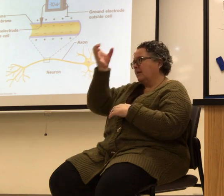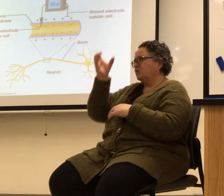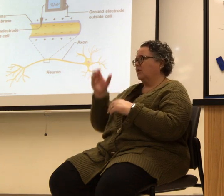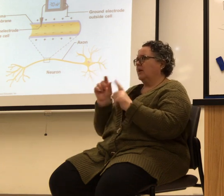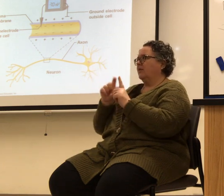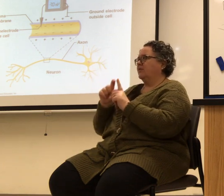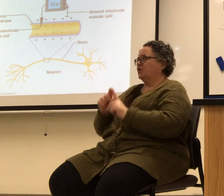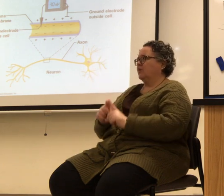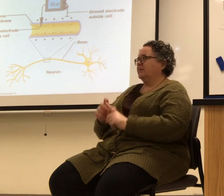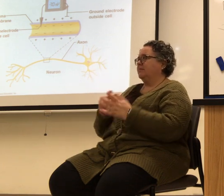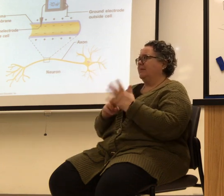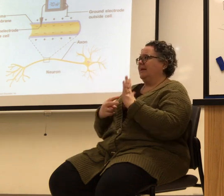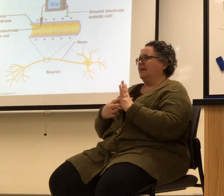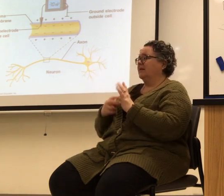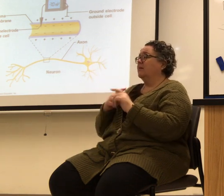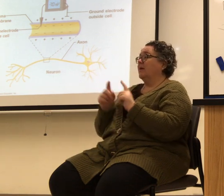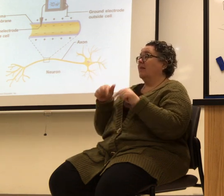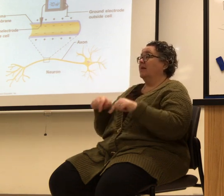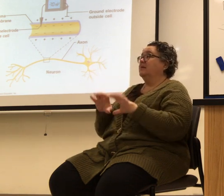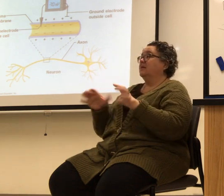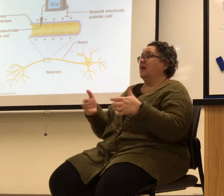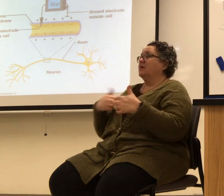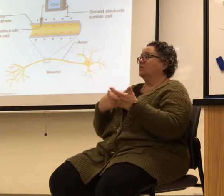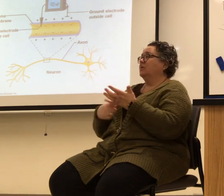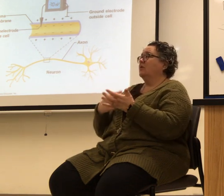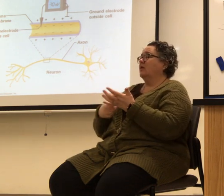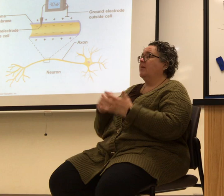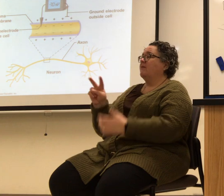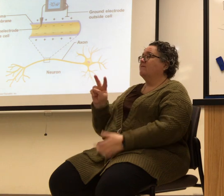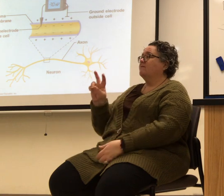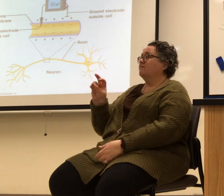this class, when we talk about voltage,